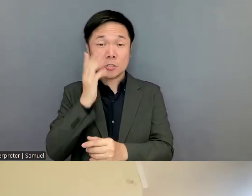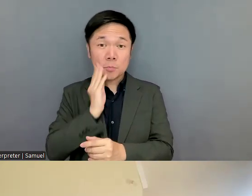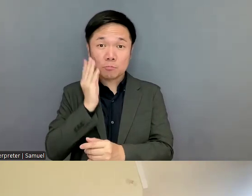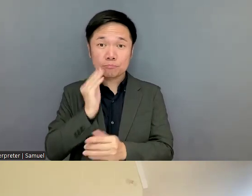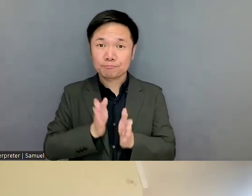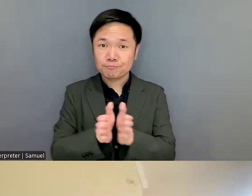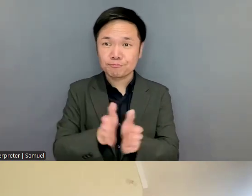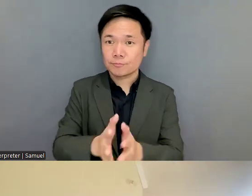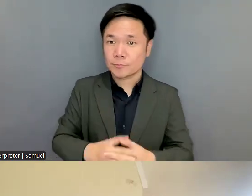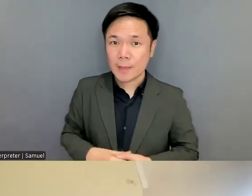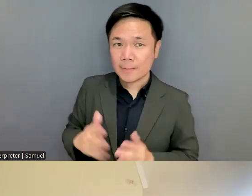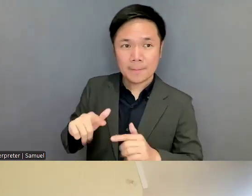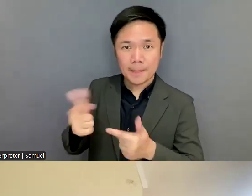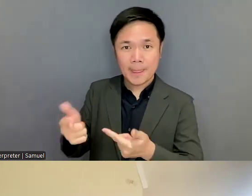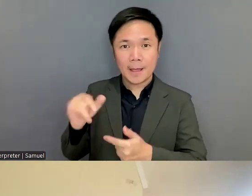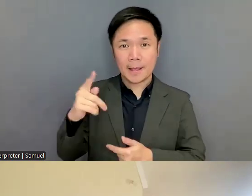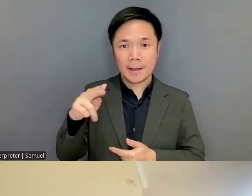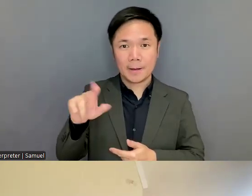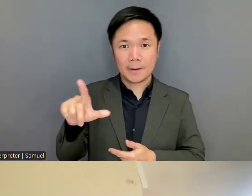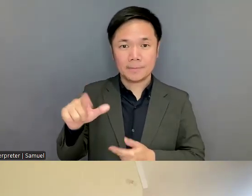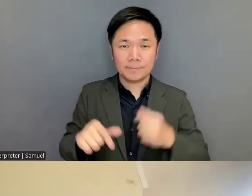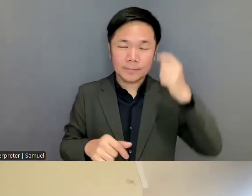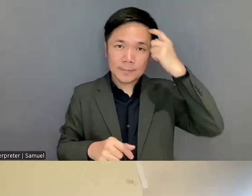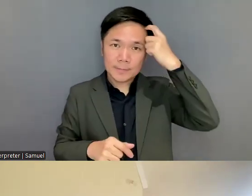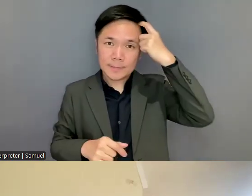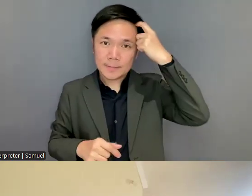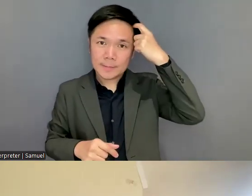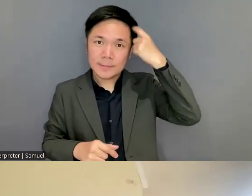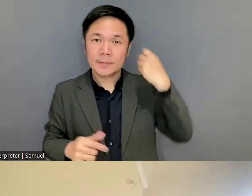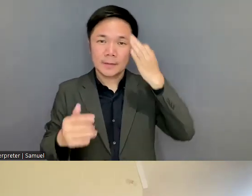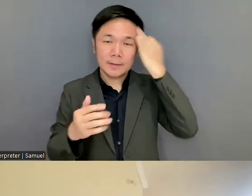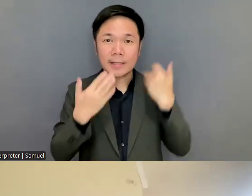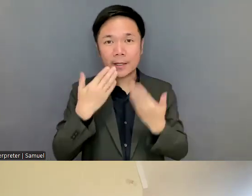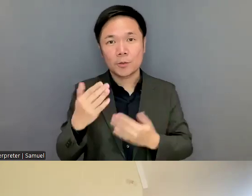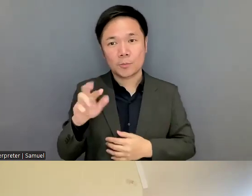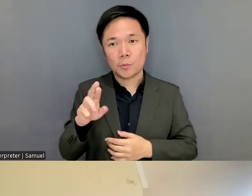Thank you so much, Ipul. Thank you, Rosario.